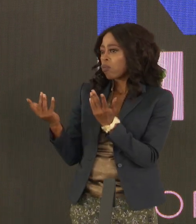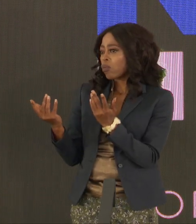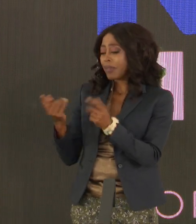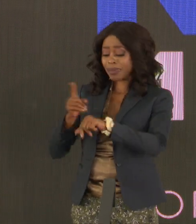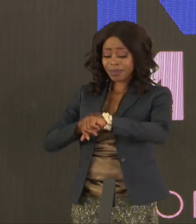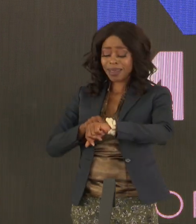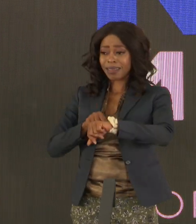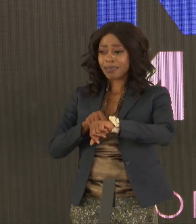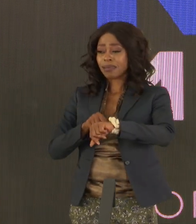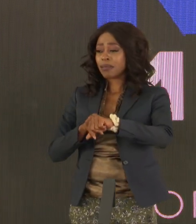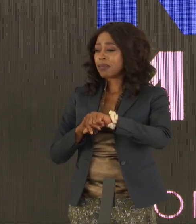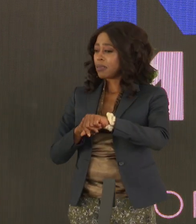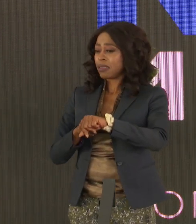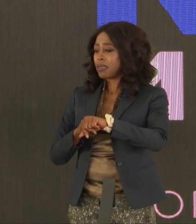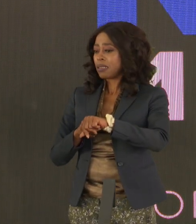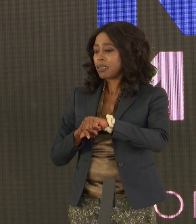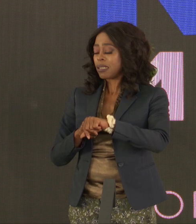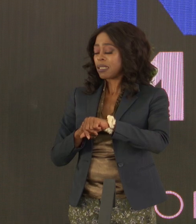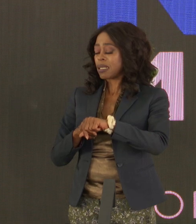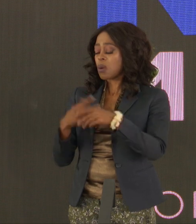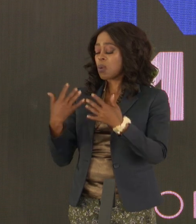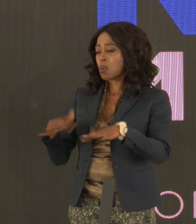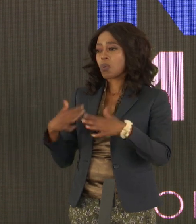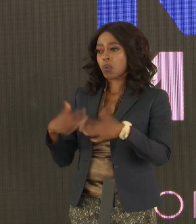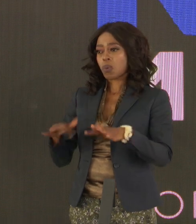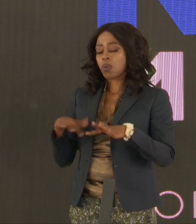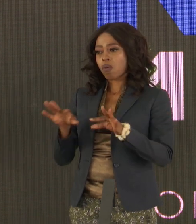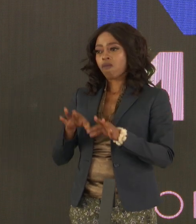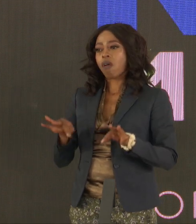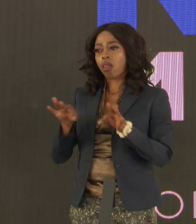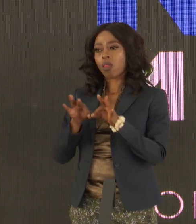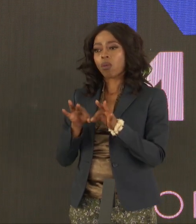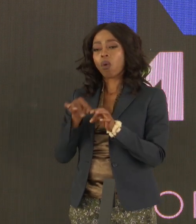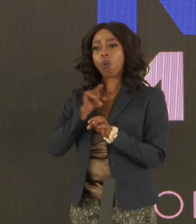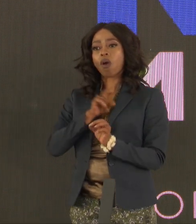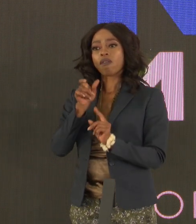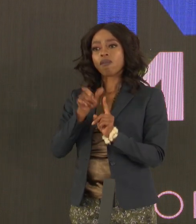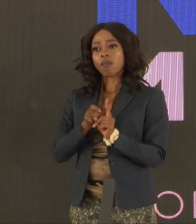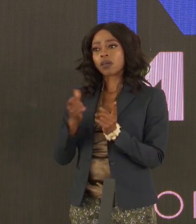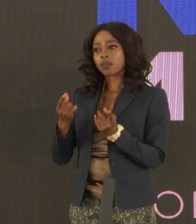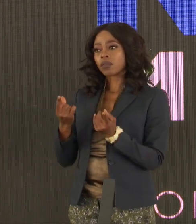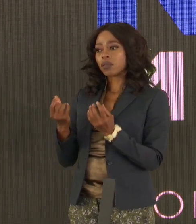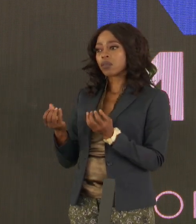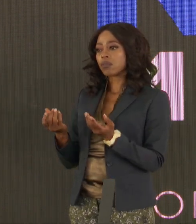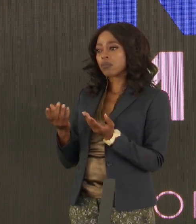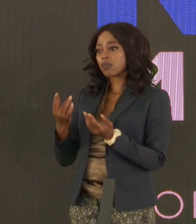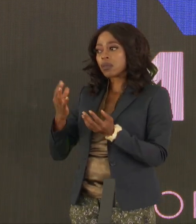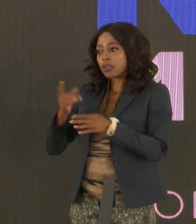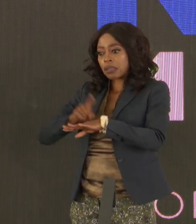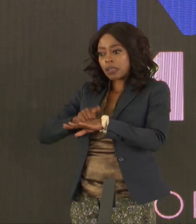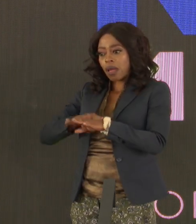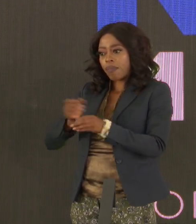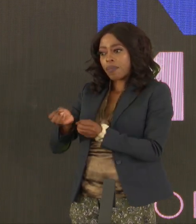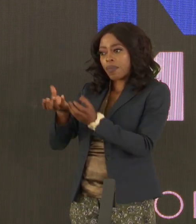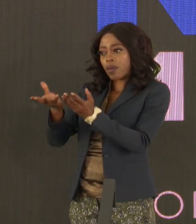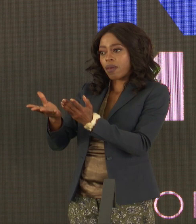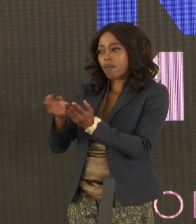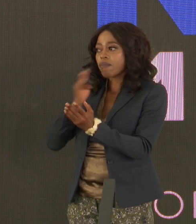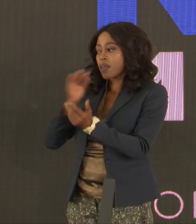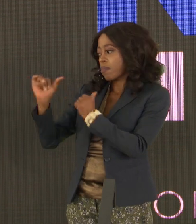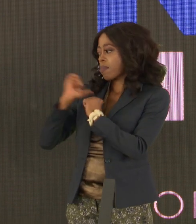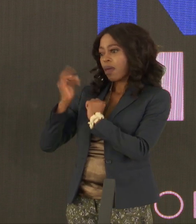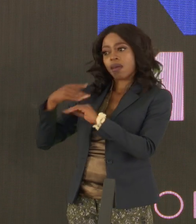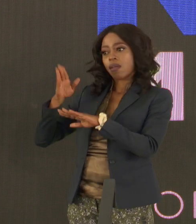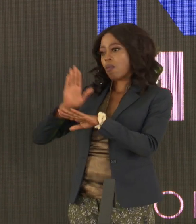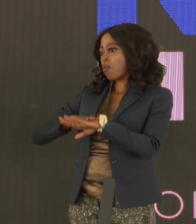Time is a priceless gift because when someone gives you their time, they can never get it back